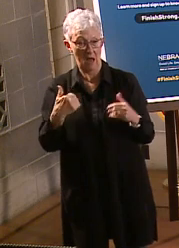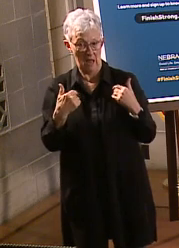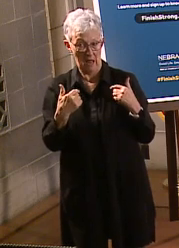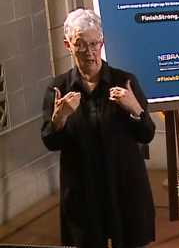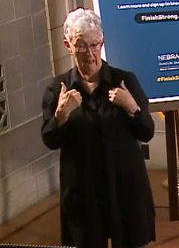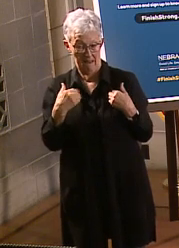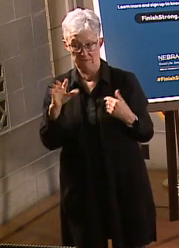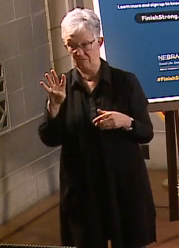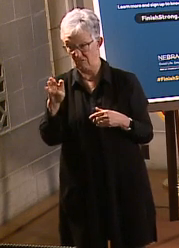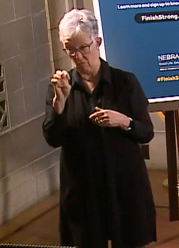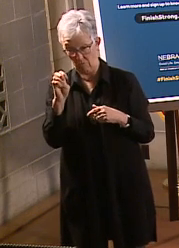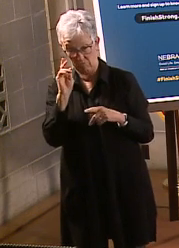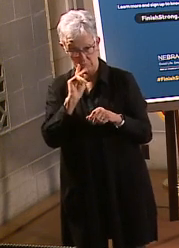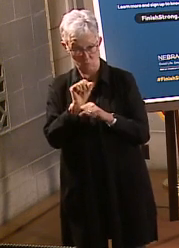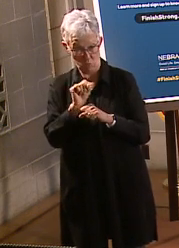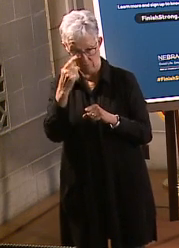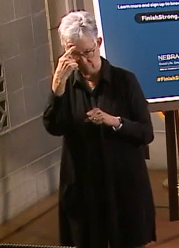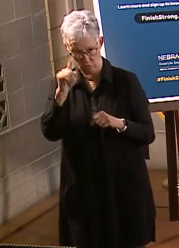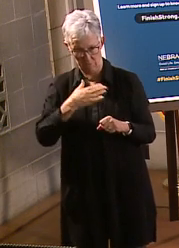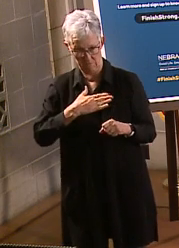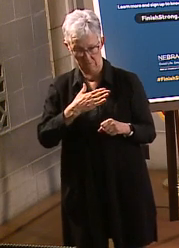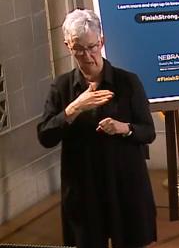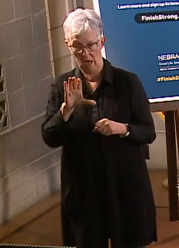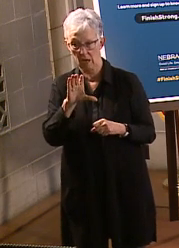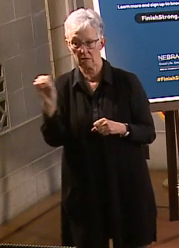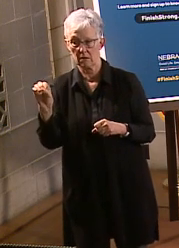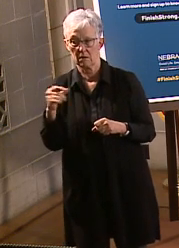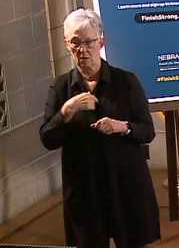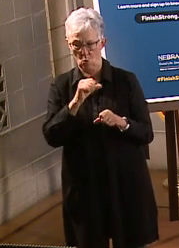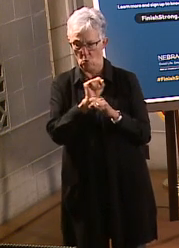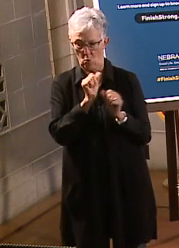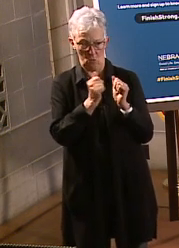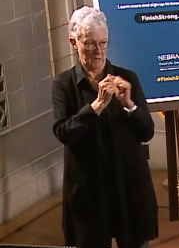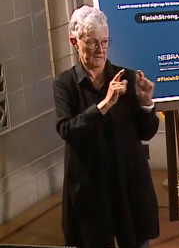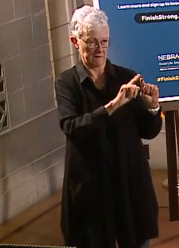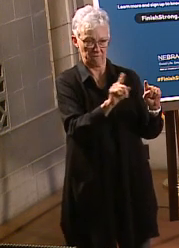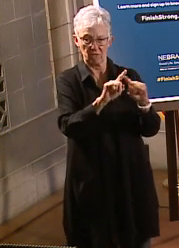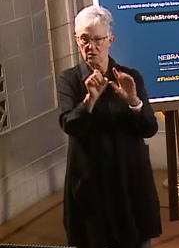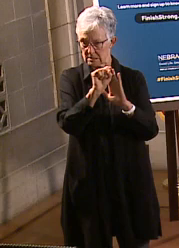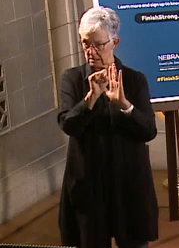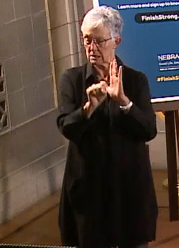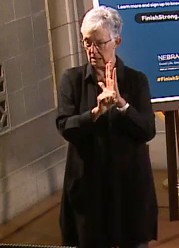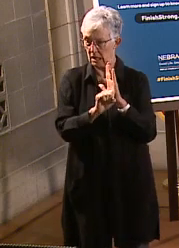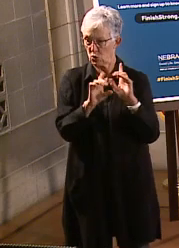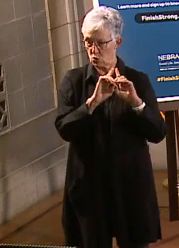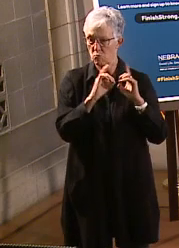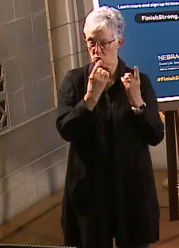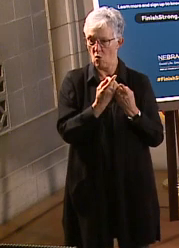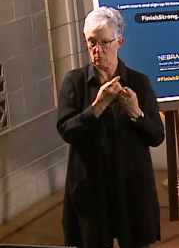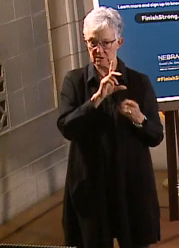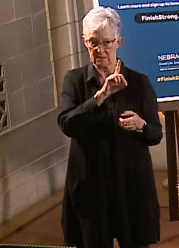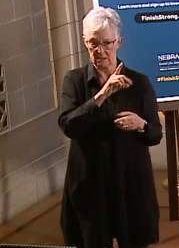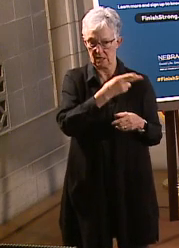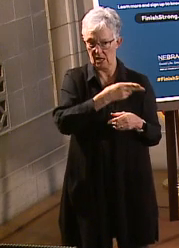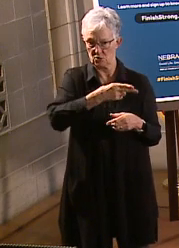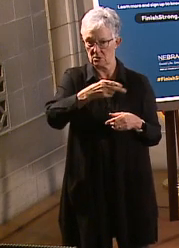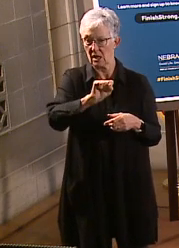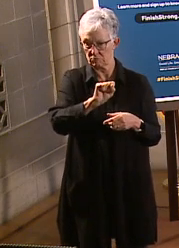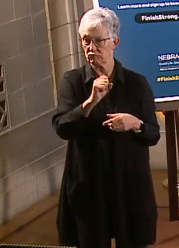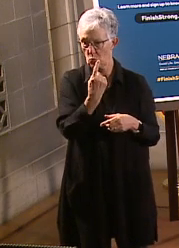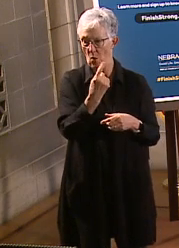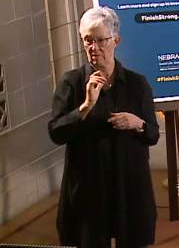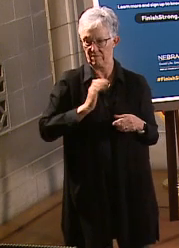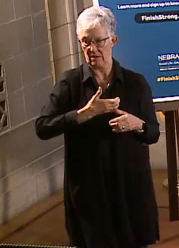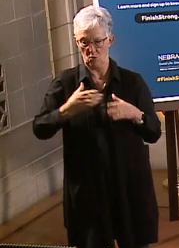as the governor said, to work with various departments, including the Nebraska Department of Health and Human Services as one of our clients. Through